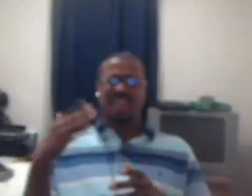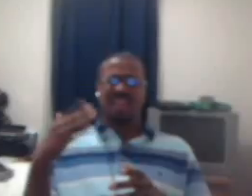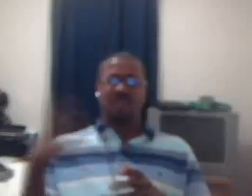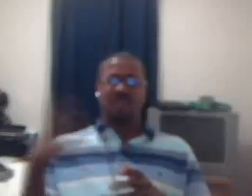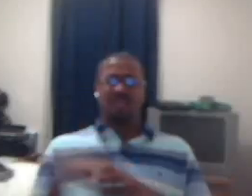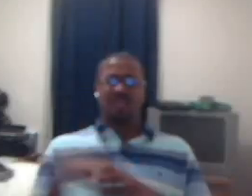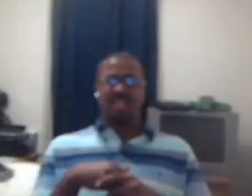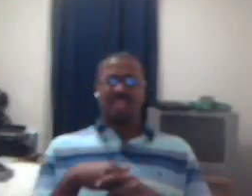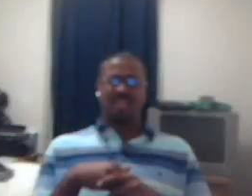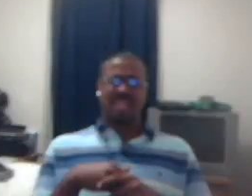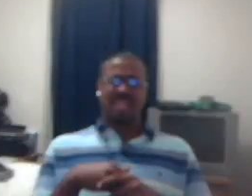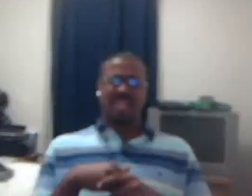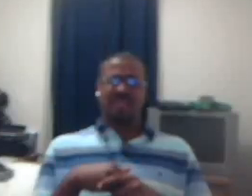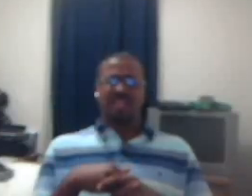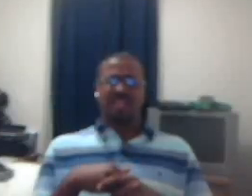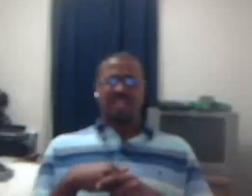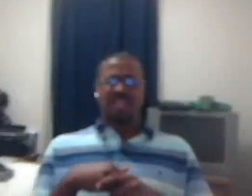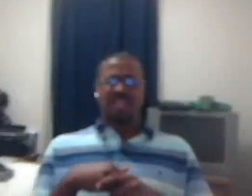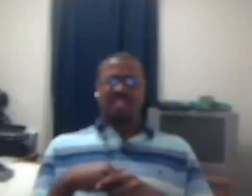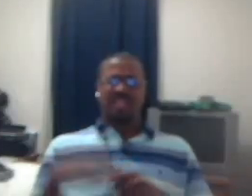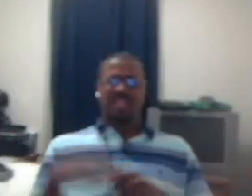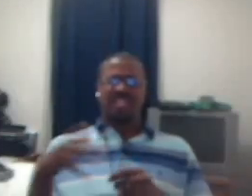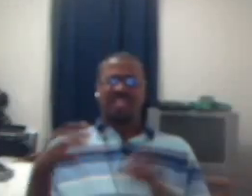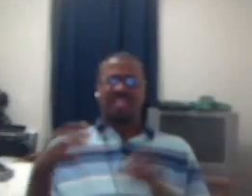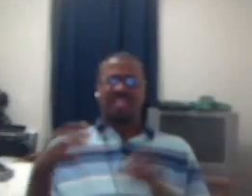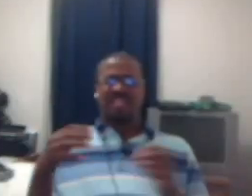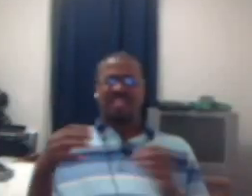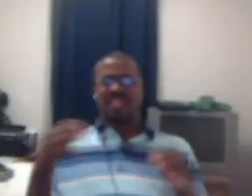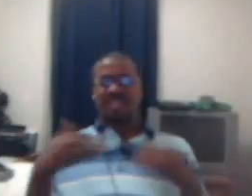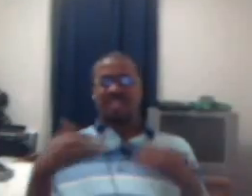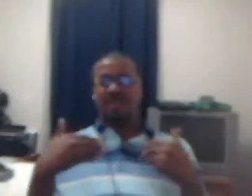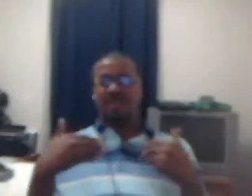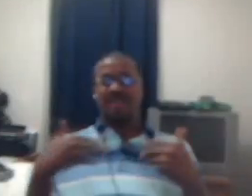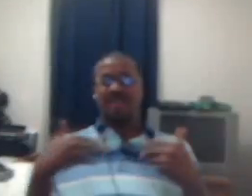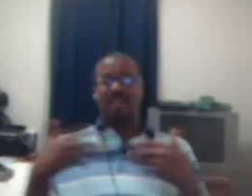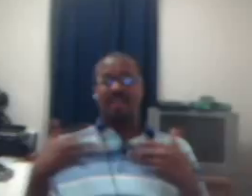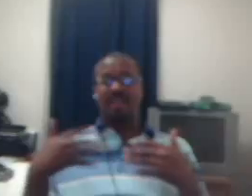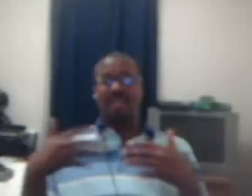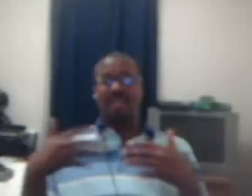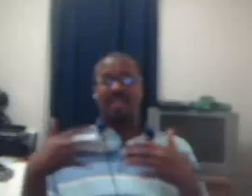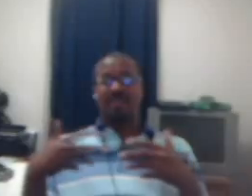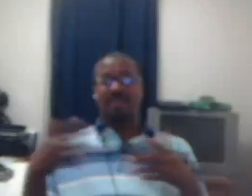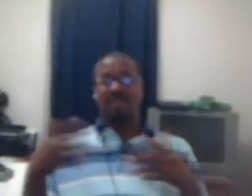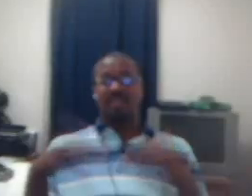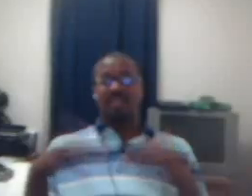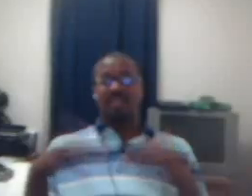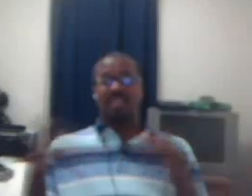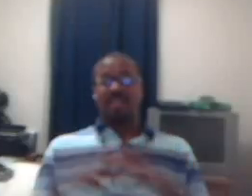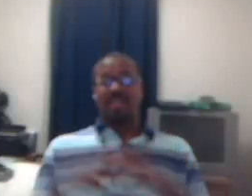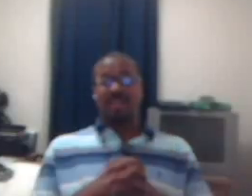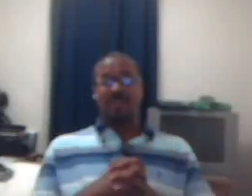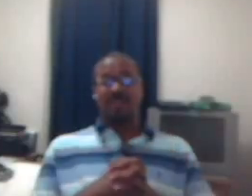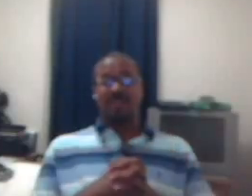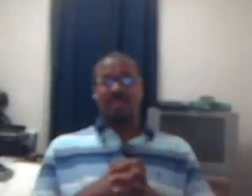I don't focus right, okay? So that's the part of me of being on the disabled level,